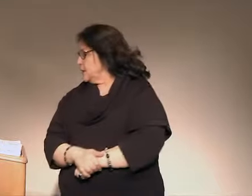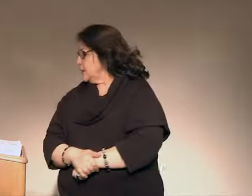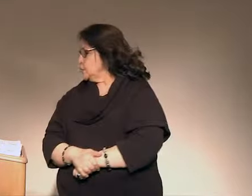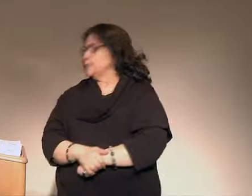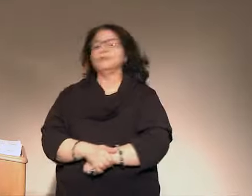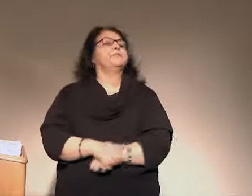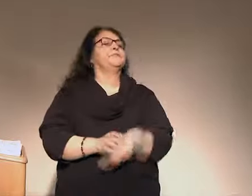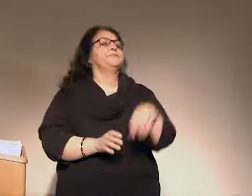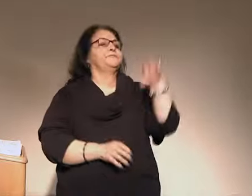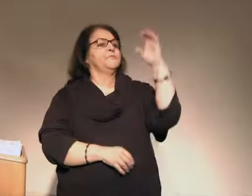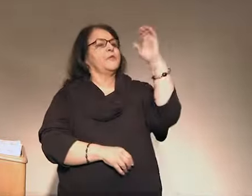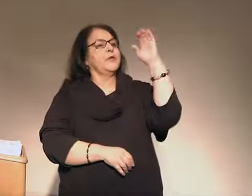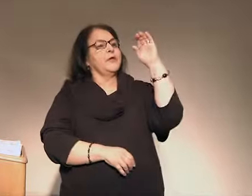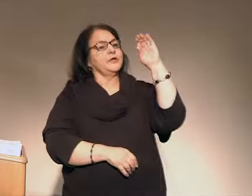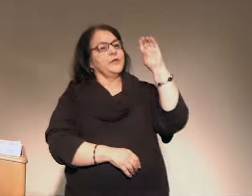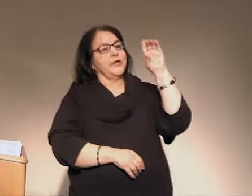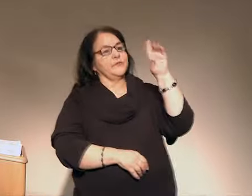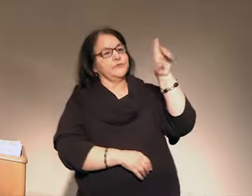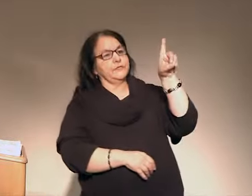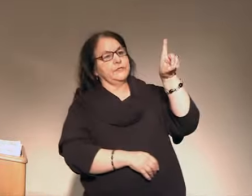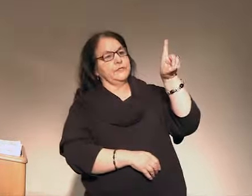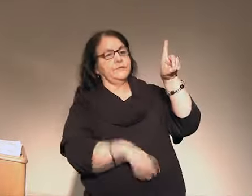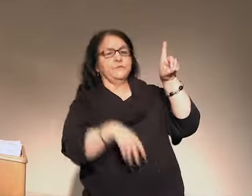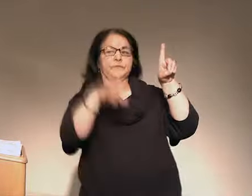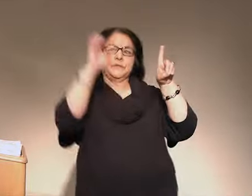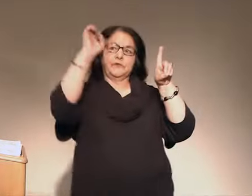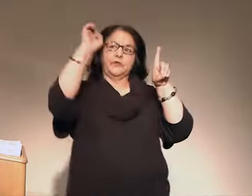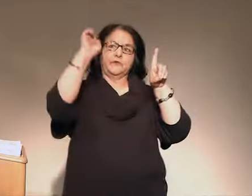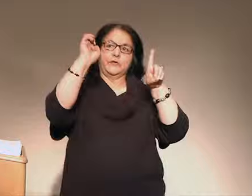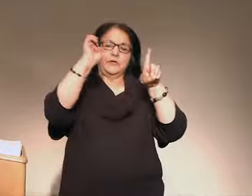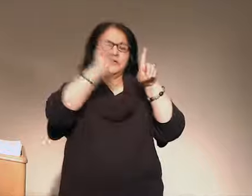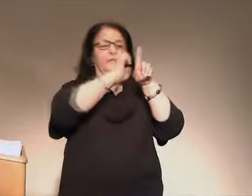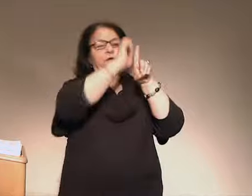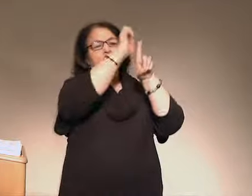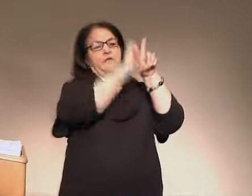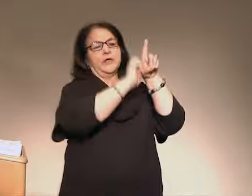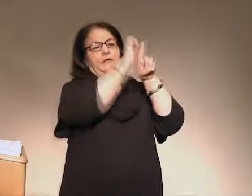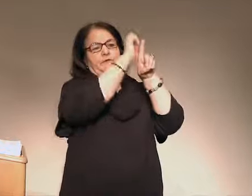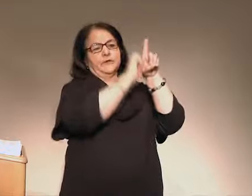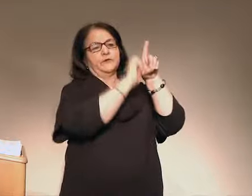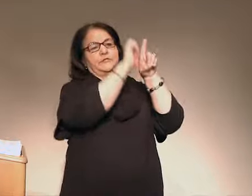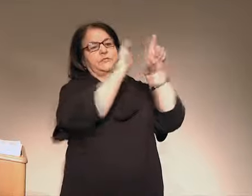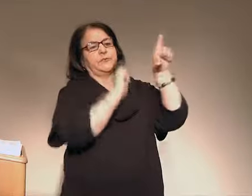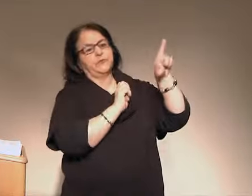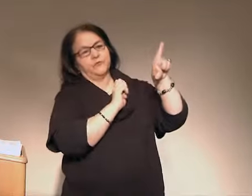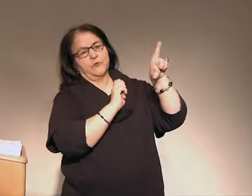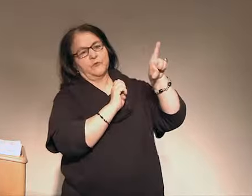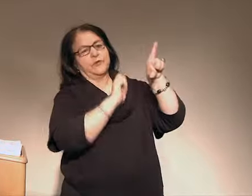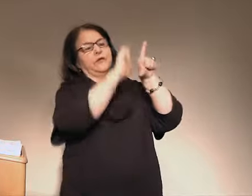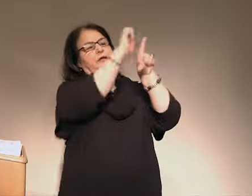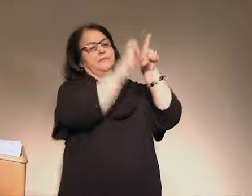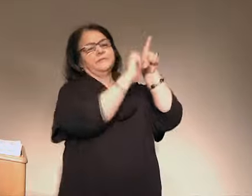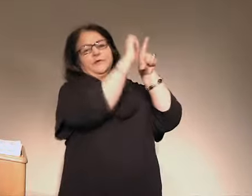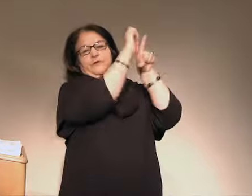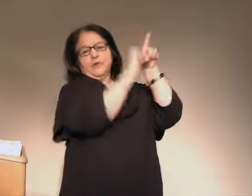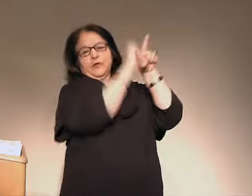Next word, you have your D, then you have your E for elevator, and some people form it with an L,